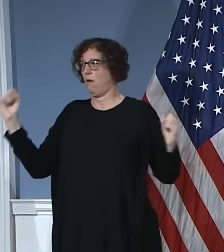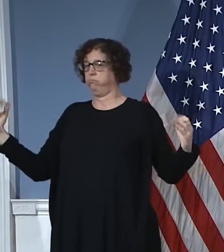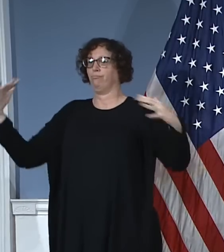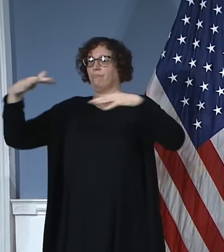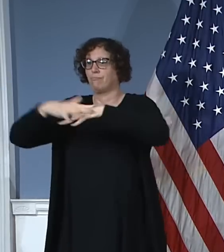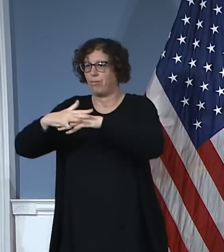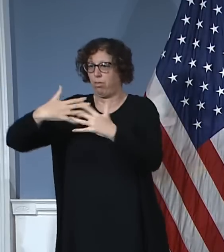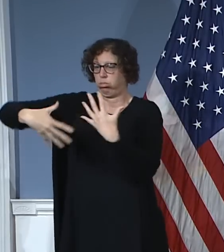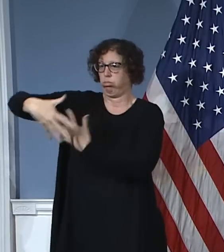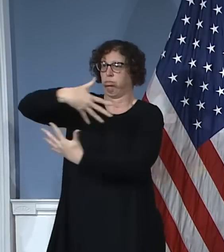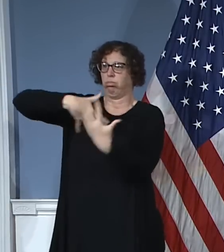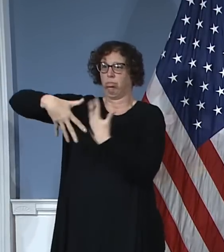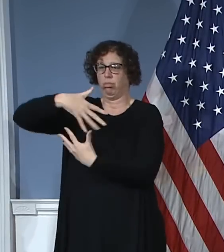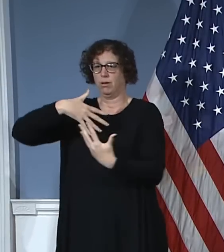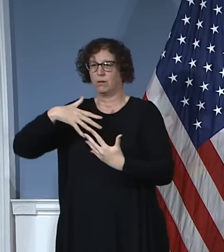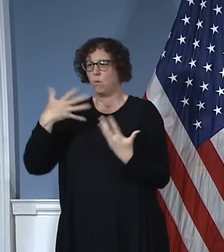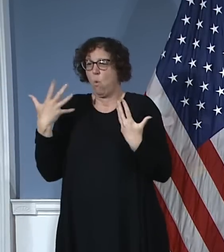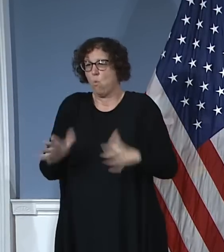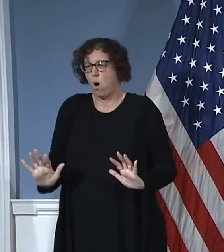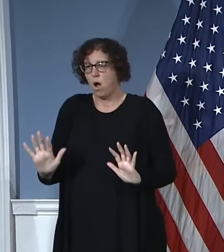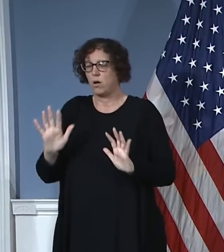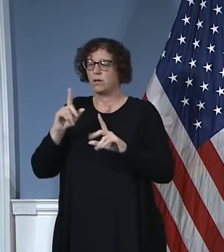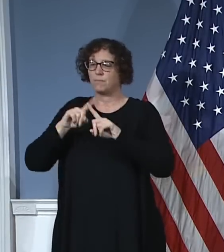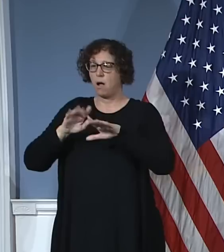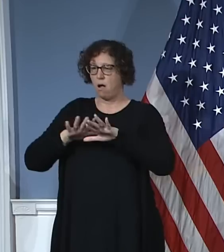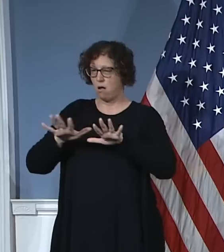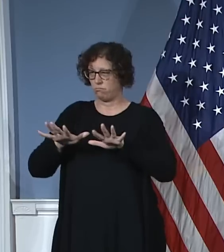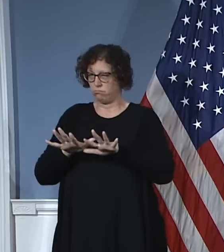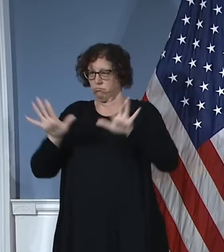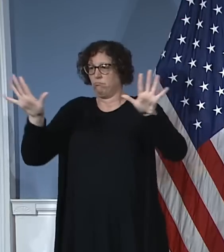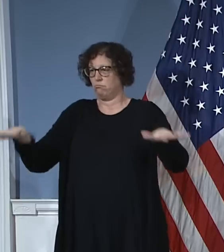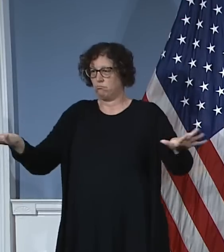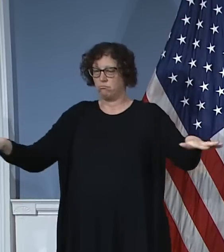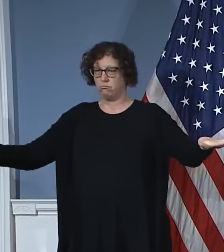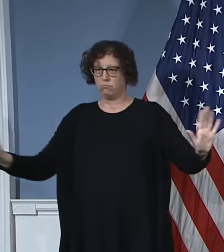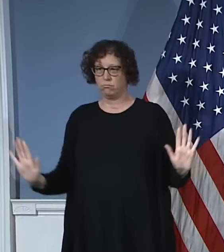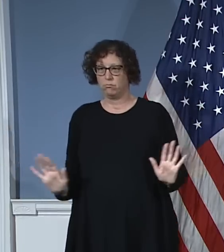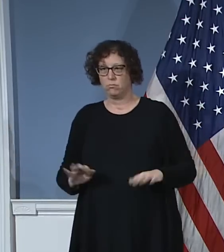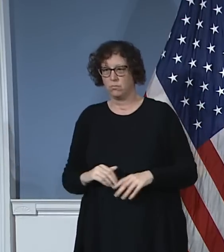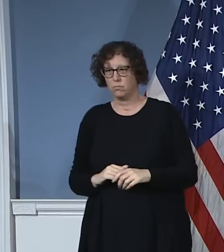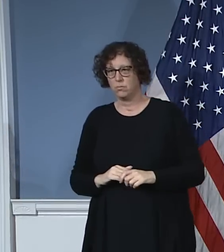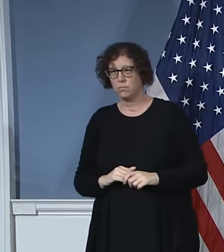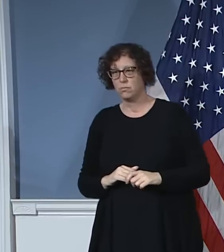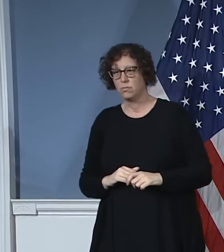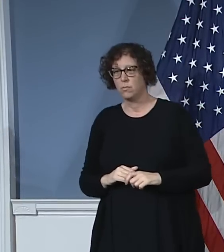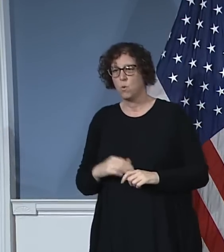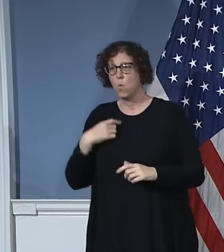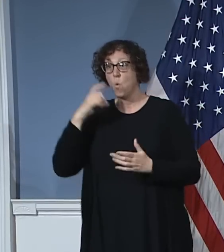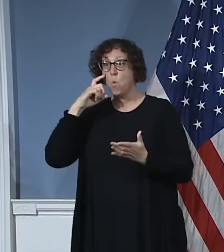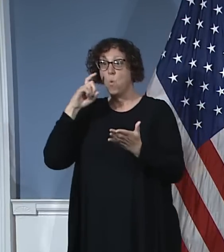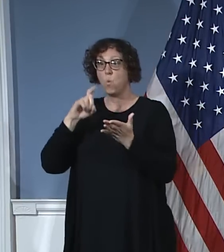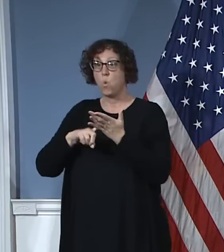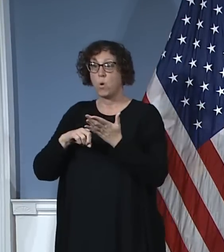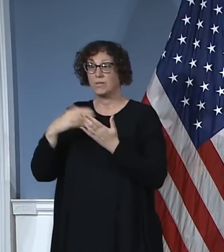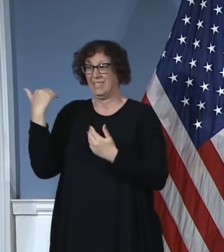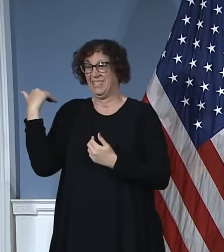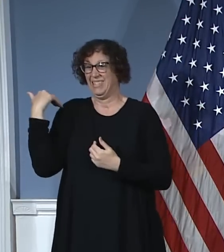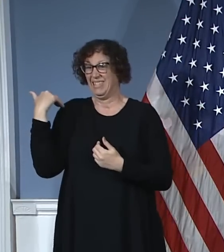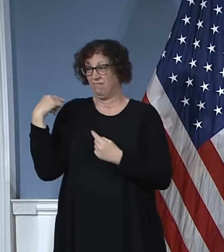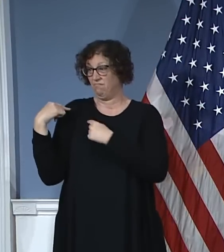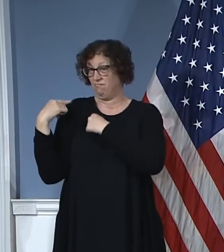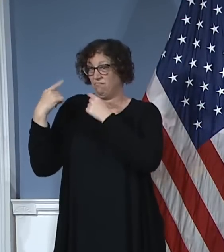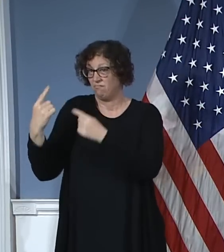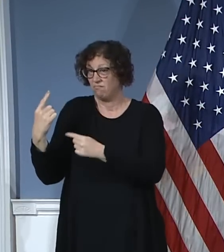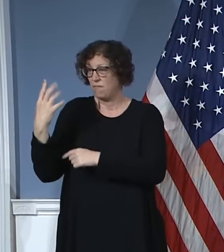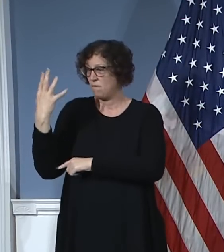natural, and people won't remember, and they'll fall into. I see it all the time in the last few days. People start to reach out their hand to shake hands